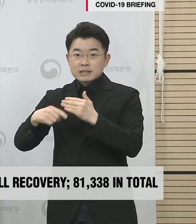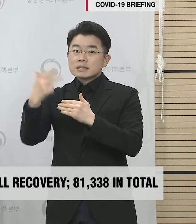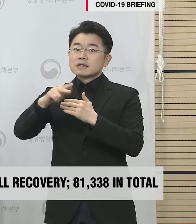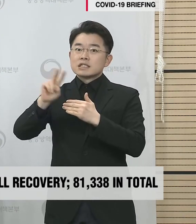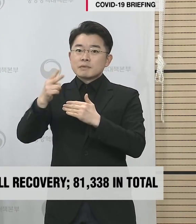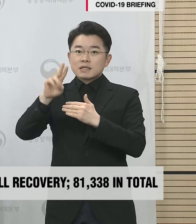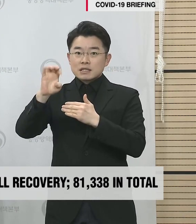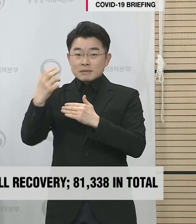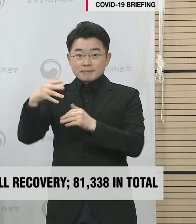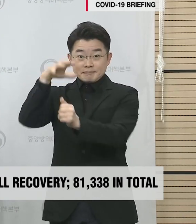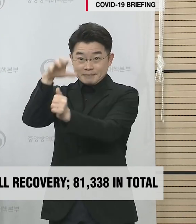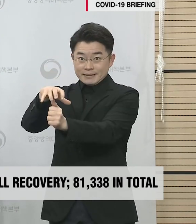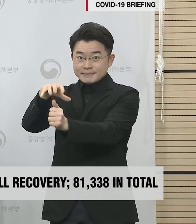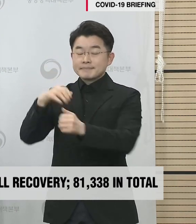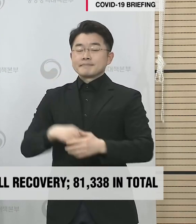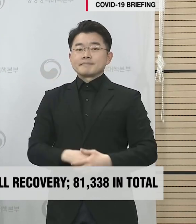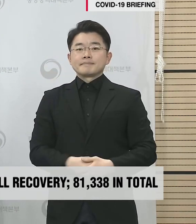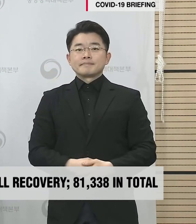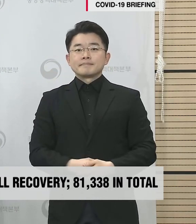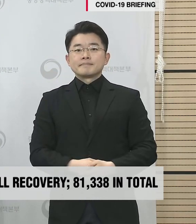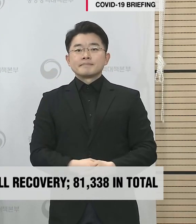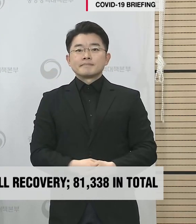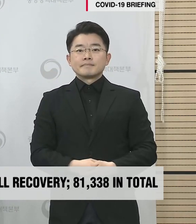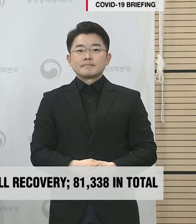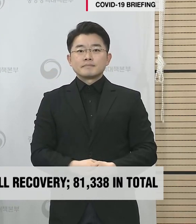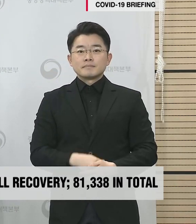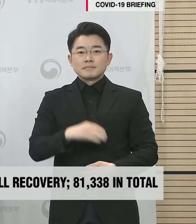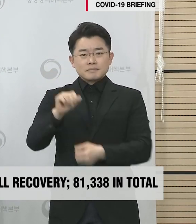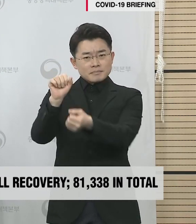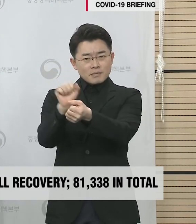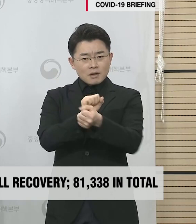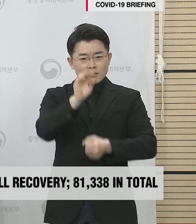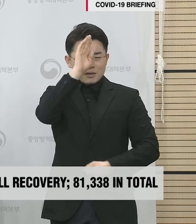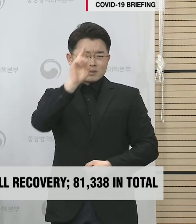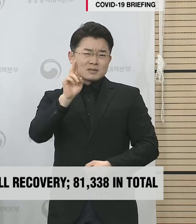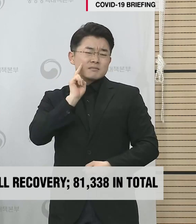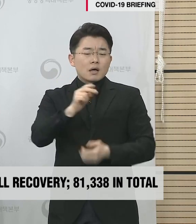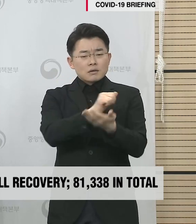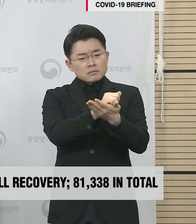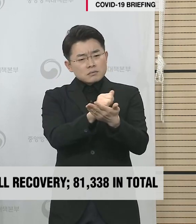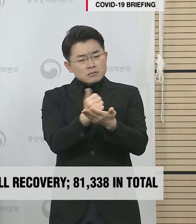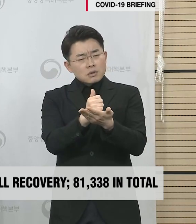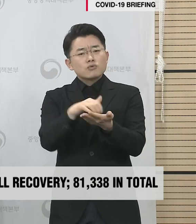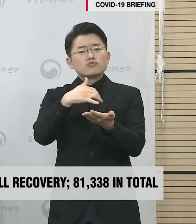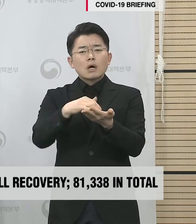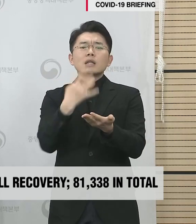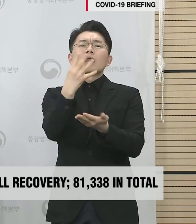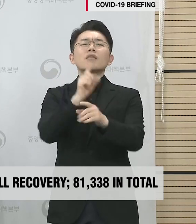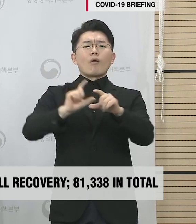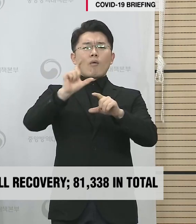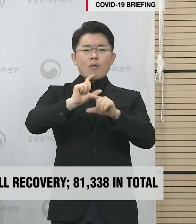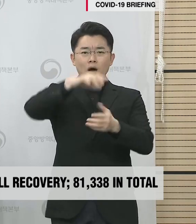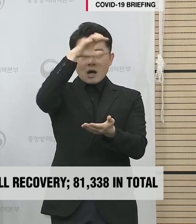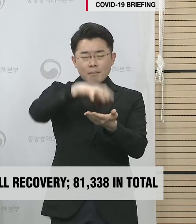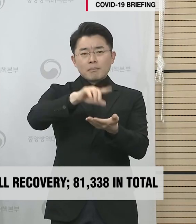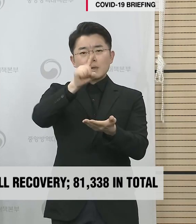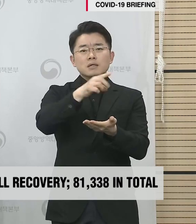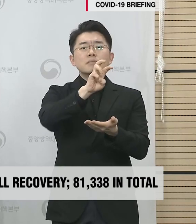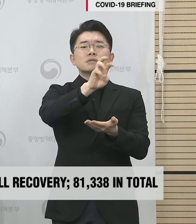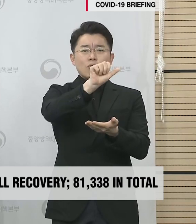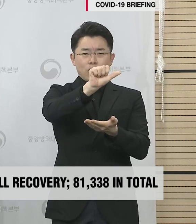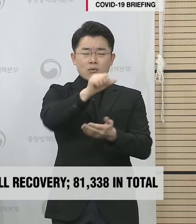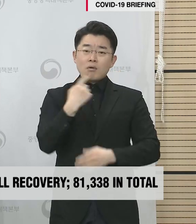and being discharged, while 7,428 still remain in quarantine. And we have four